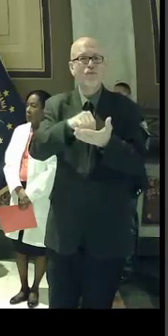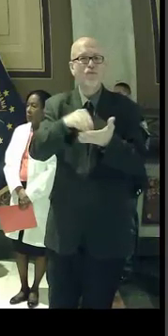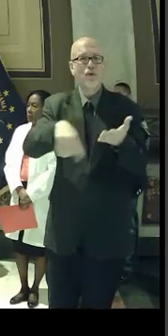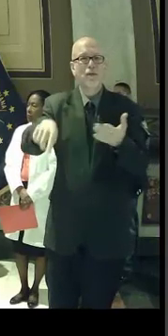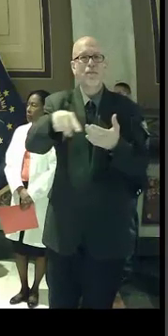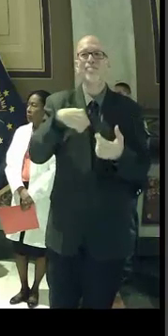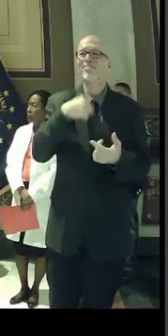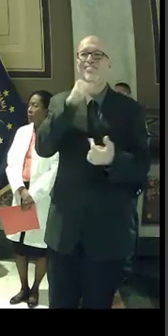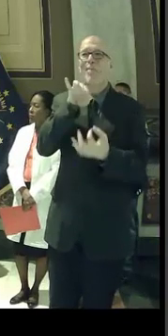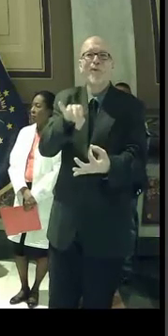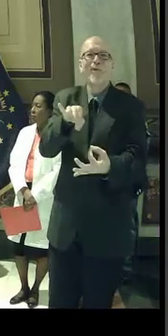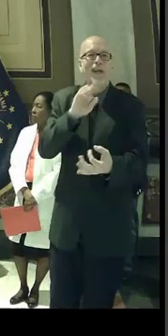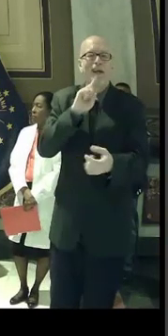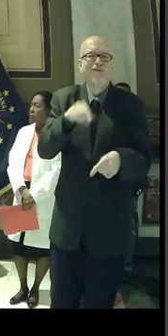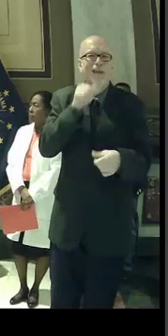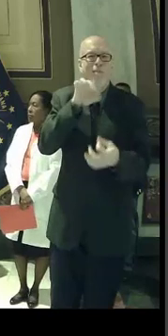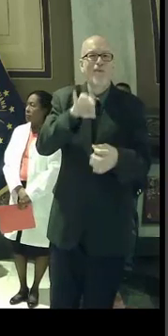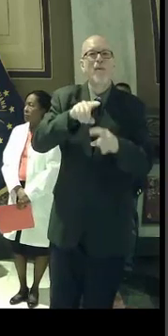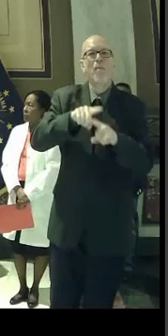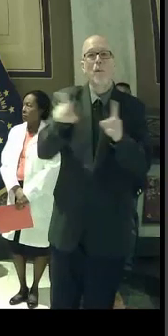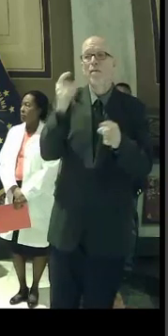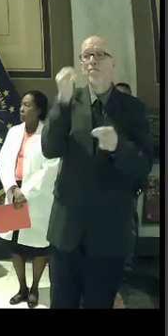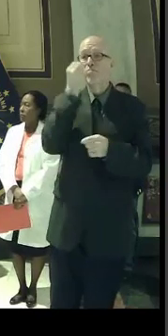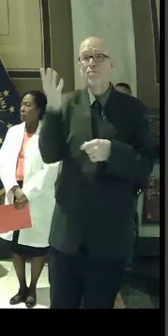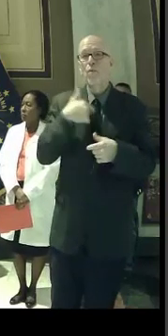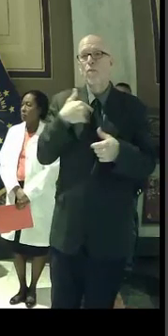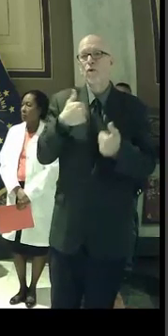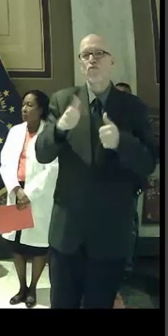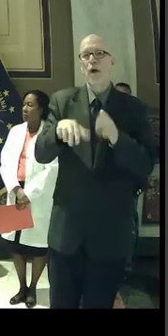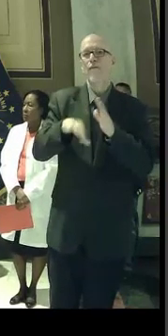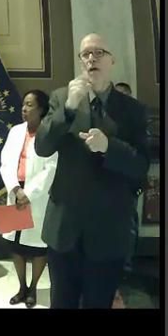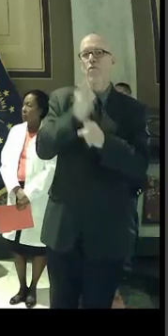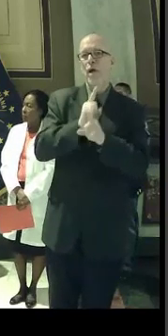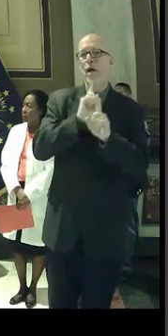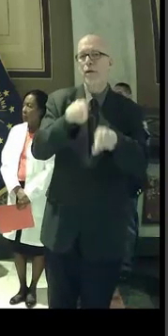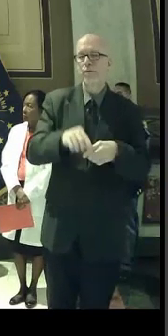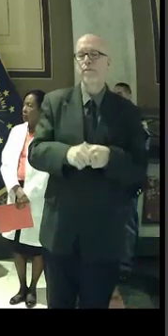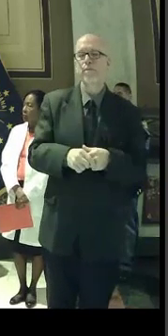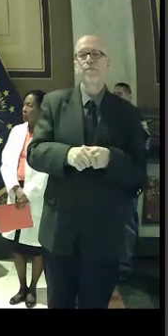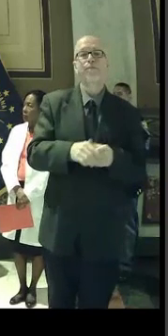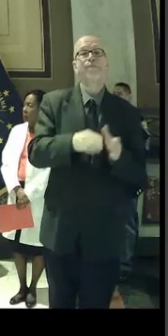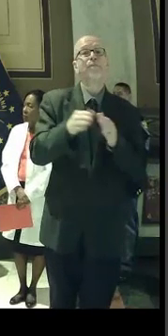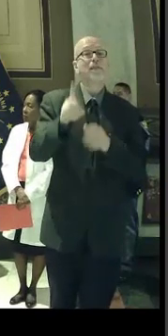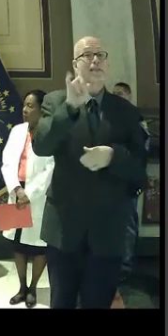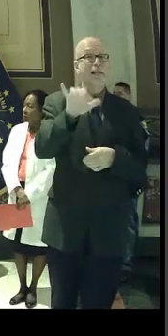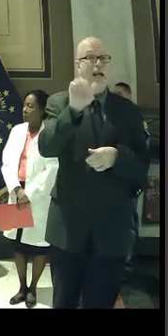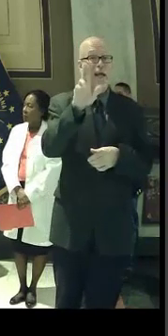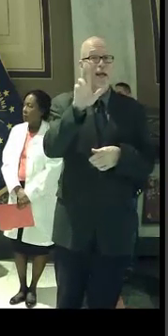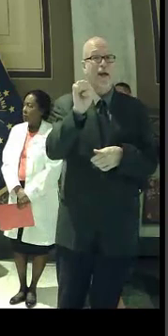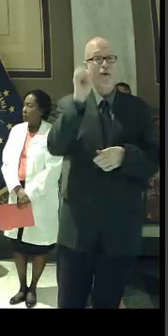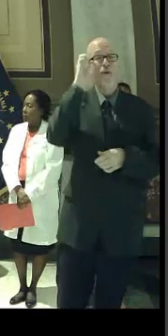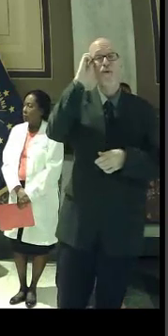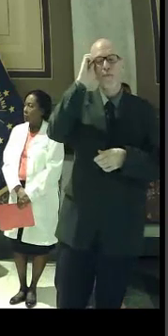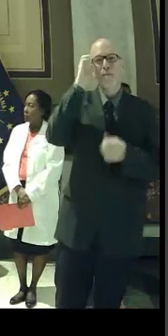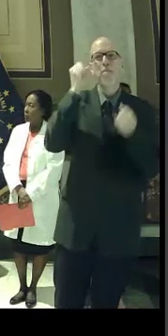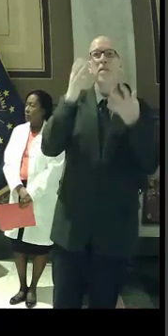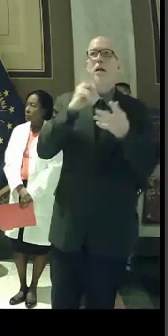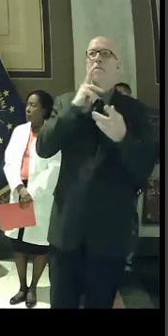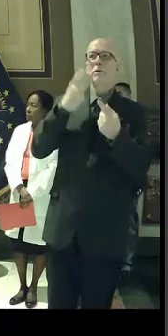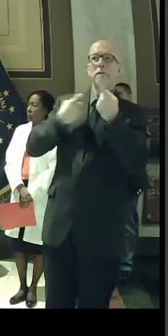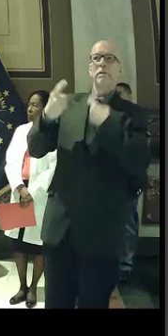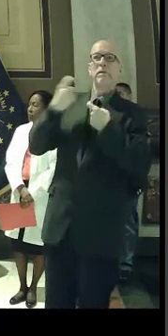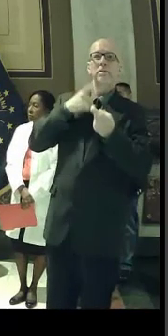not perfect by all means, but please be assured that we're trying to find solutions. Daycare. We are receiving an enormous amount of questions. We